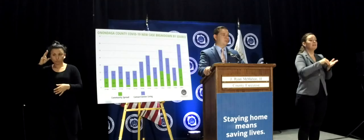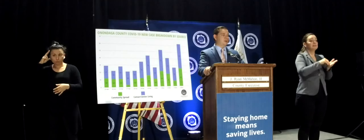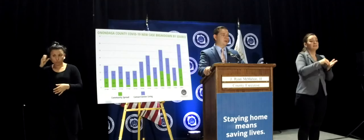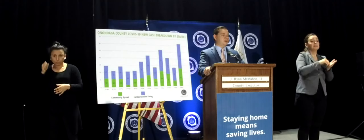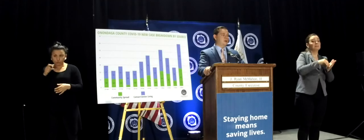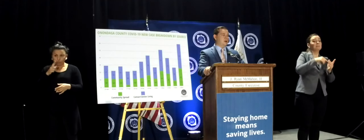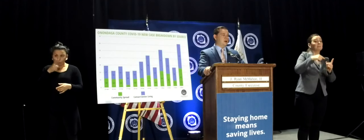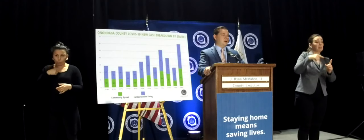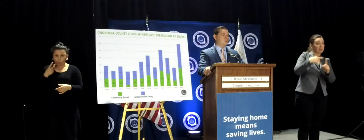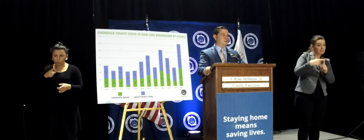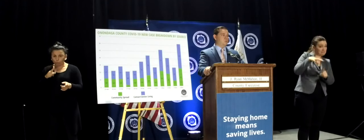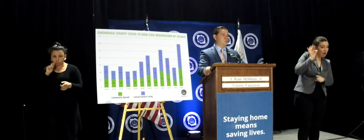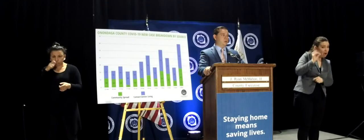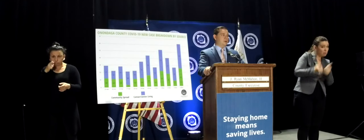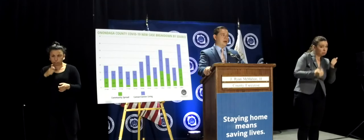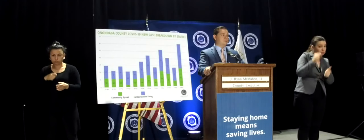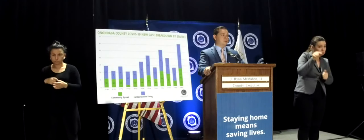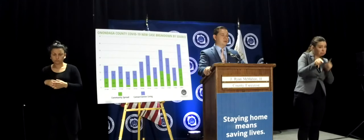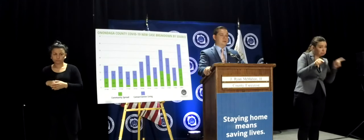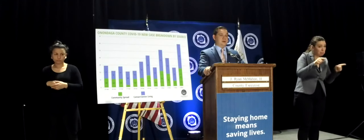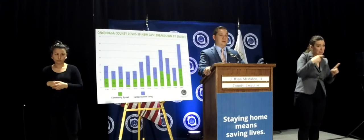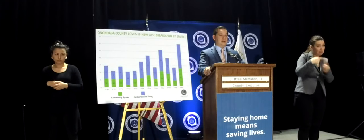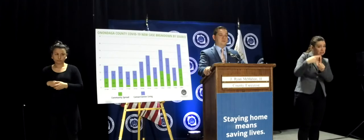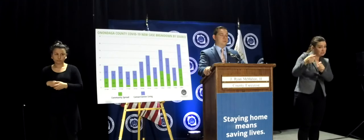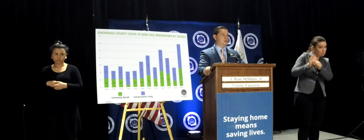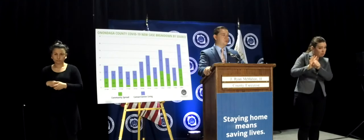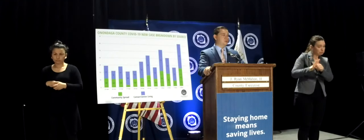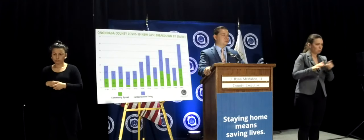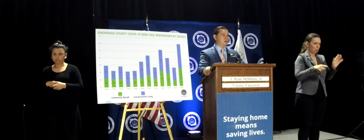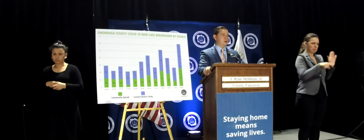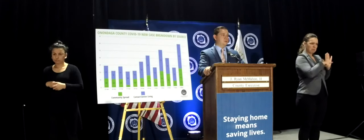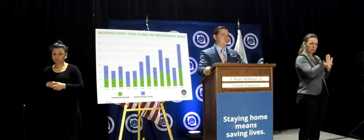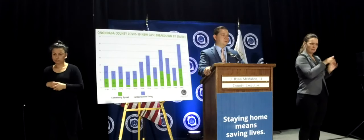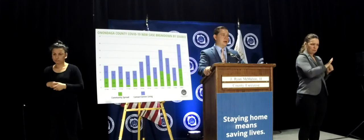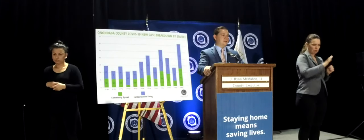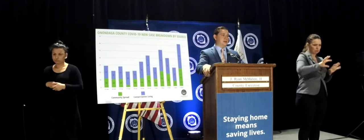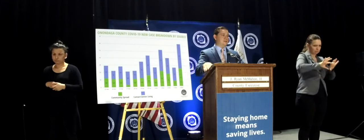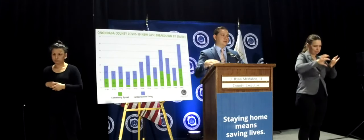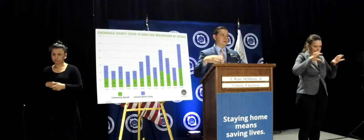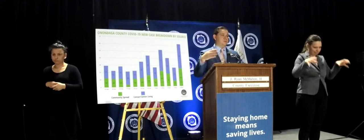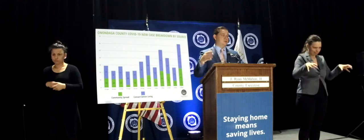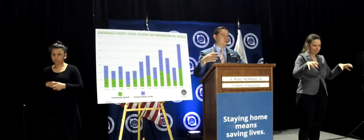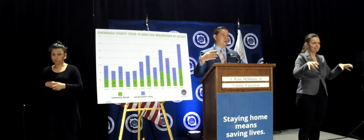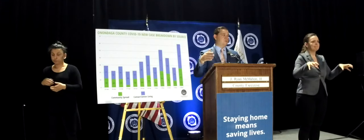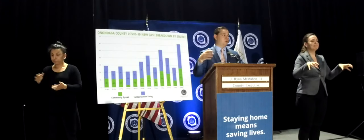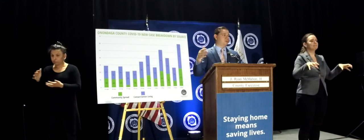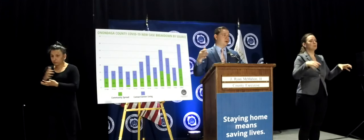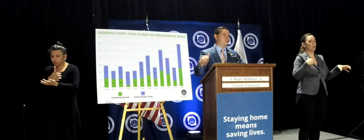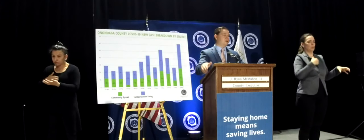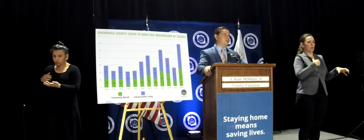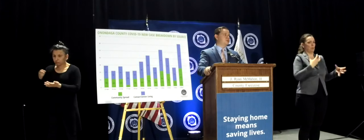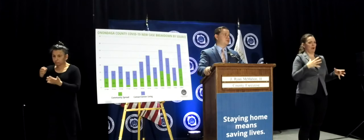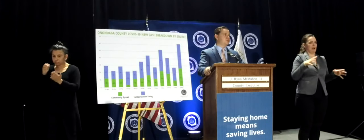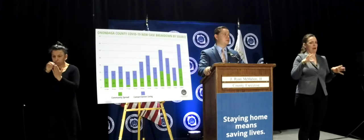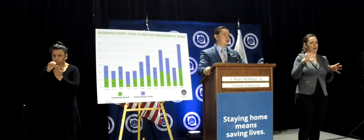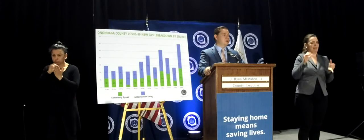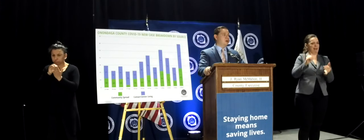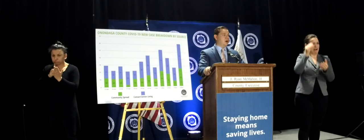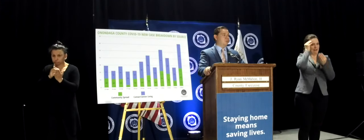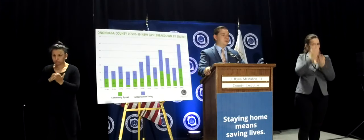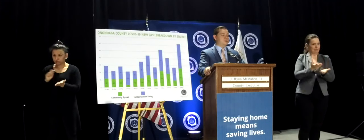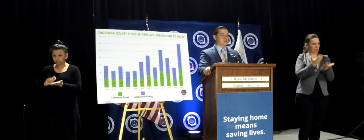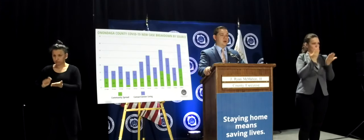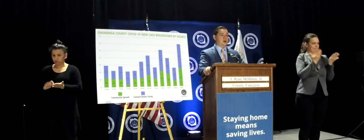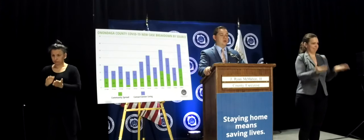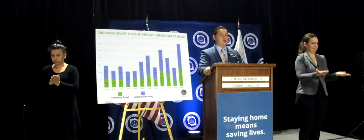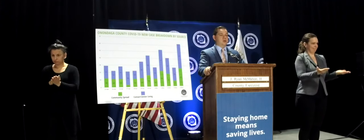positive, but B, we're capturing that information. That's all the information that informs a lot of our decisions.